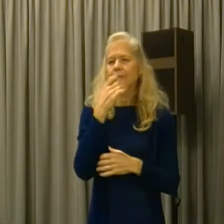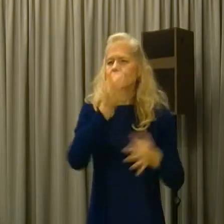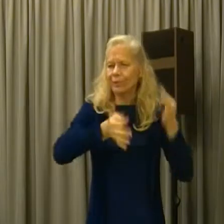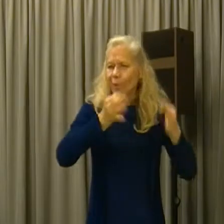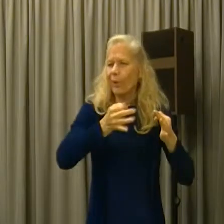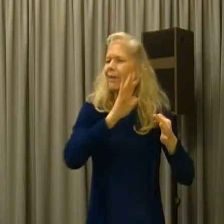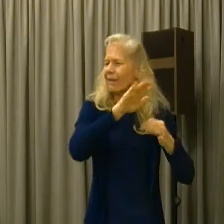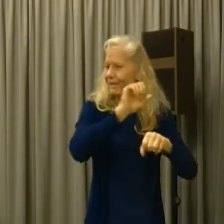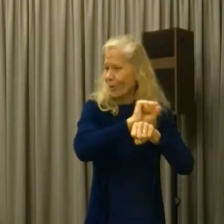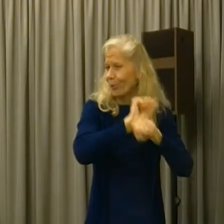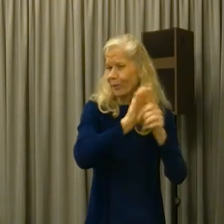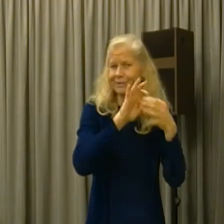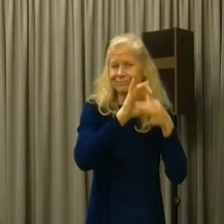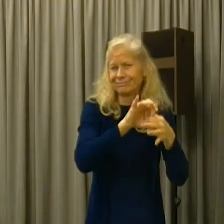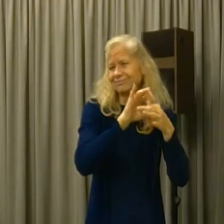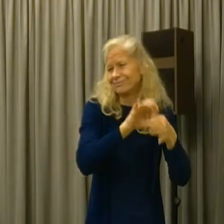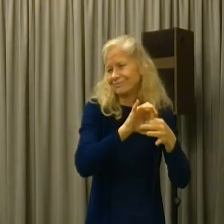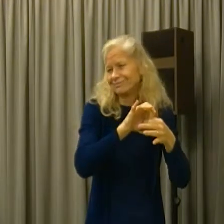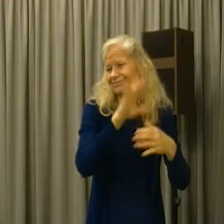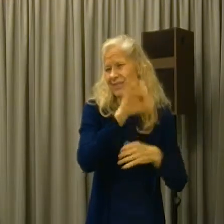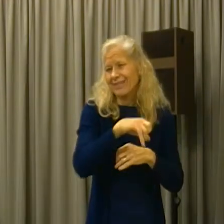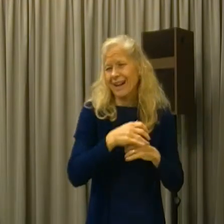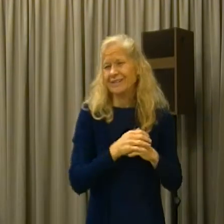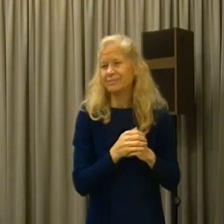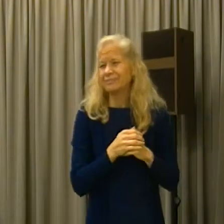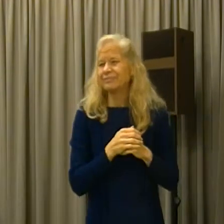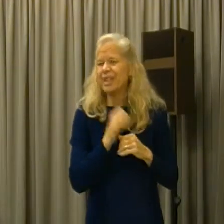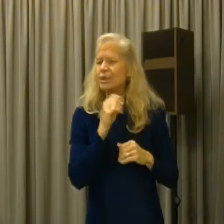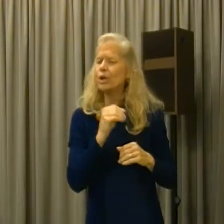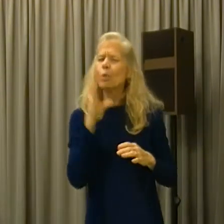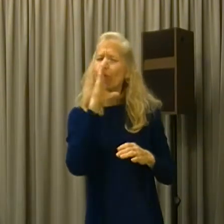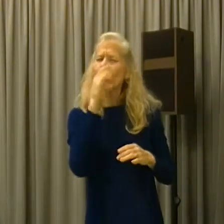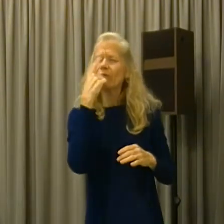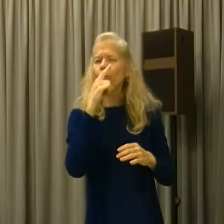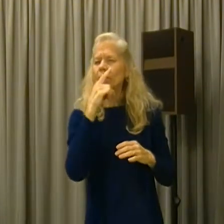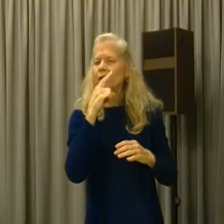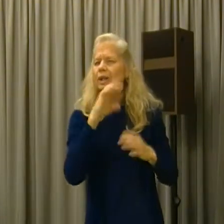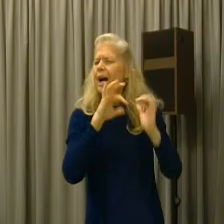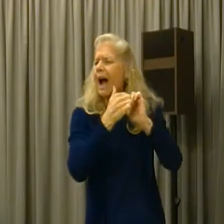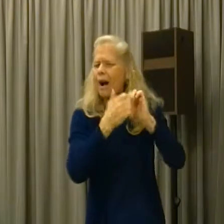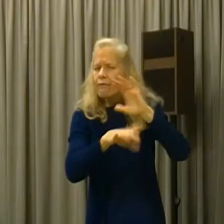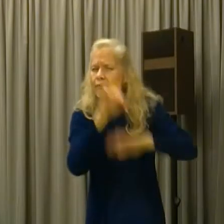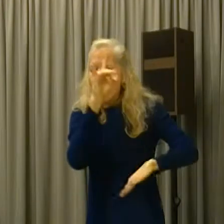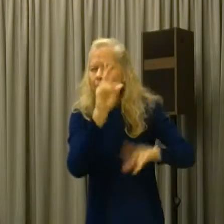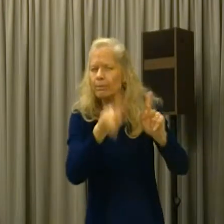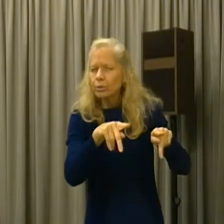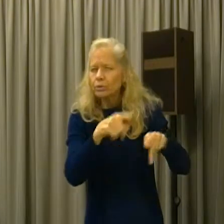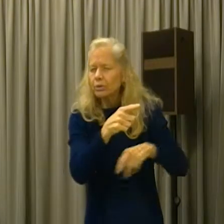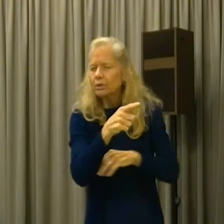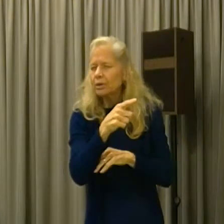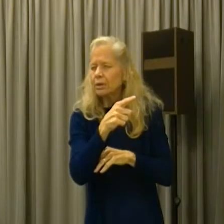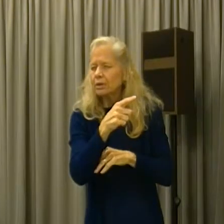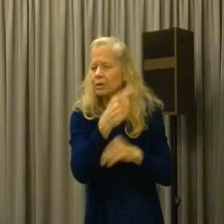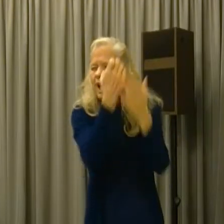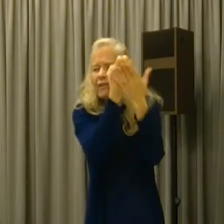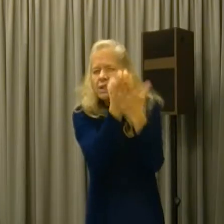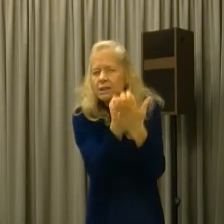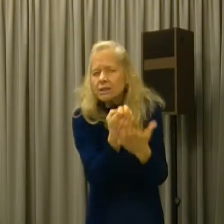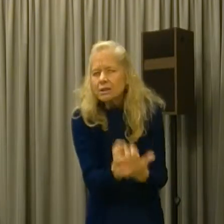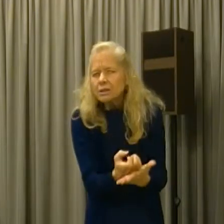they're looking for when the crime is committed, they're looking for a person of interest. Well, they